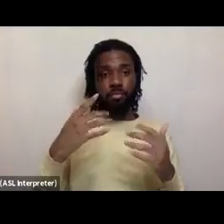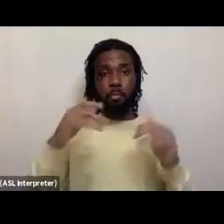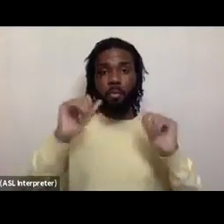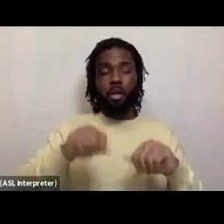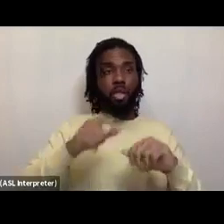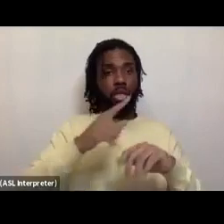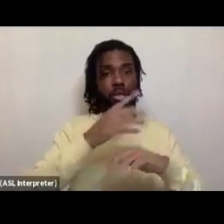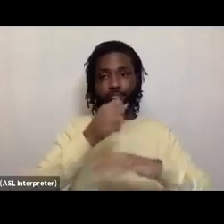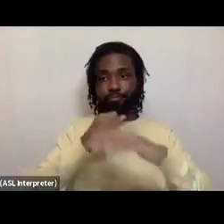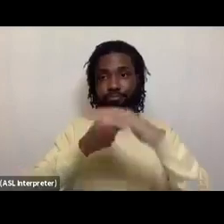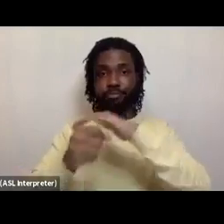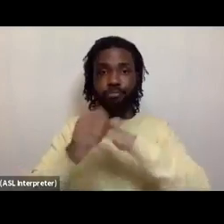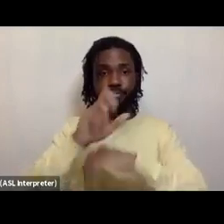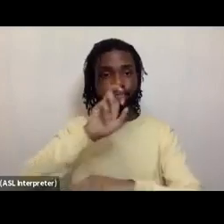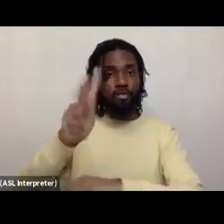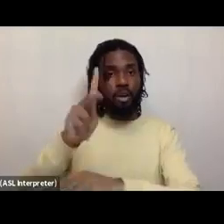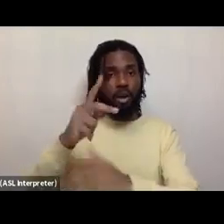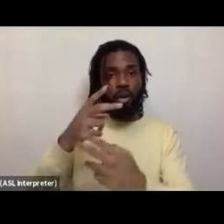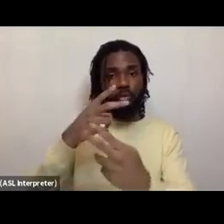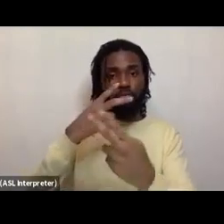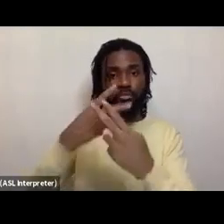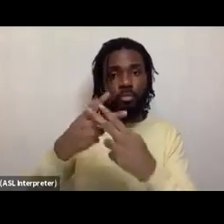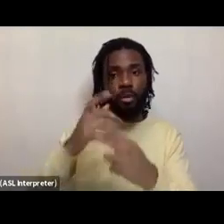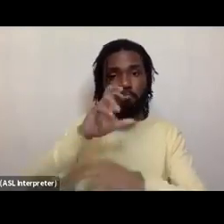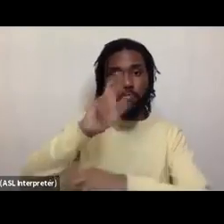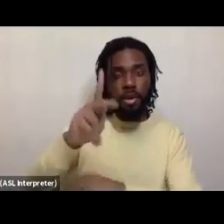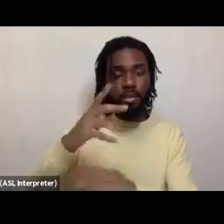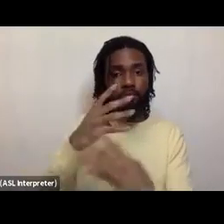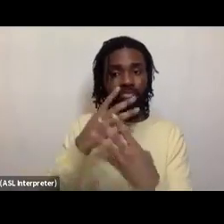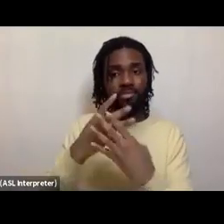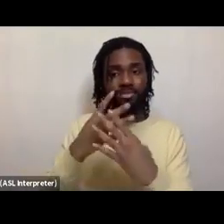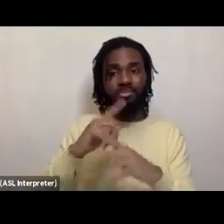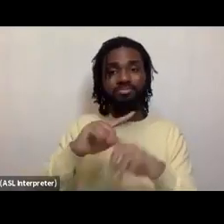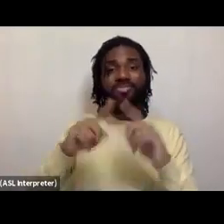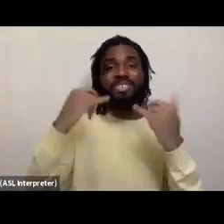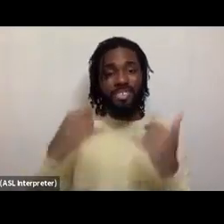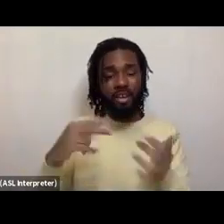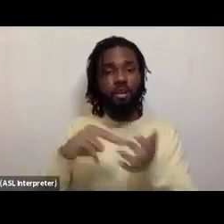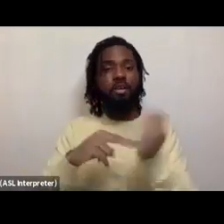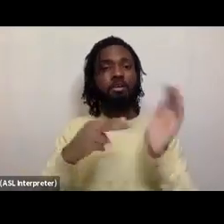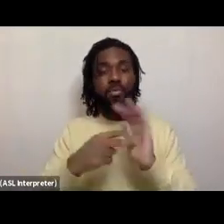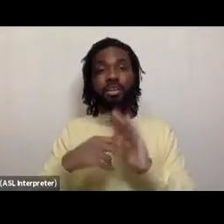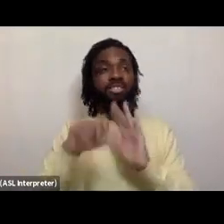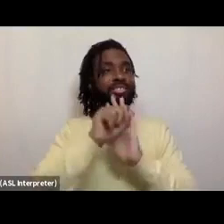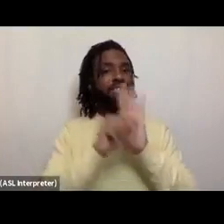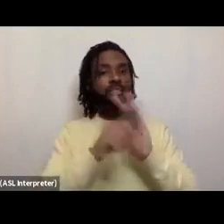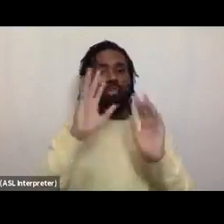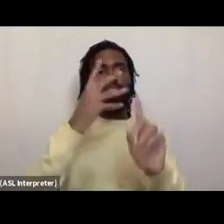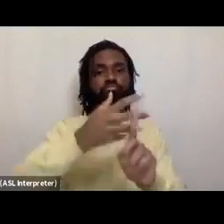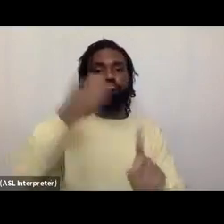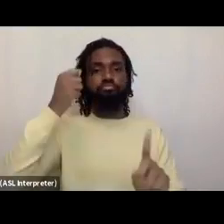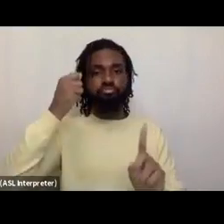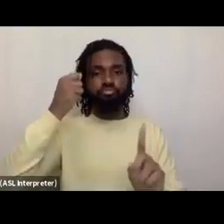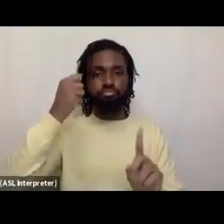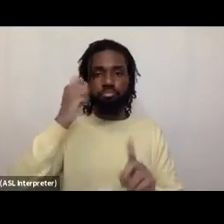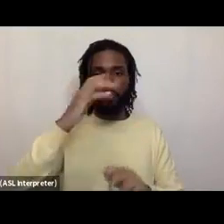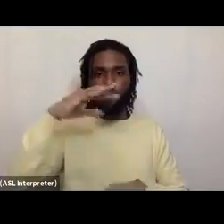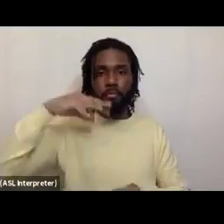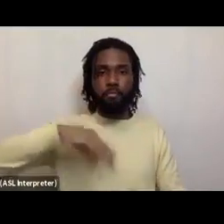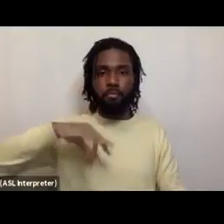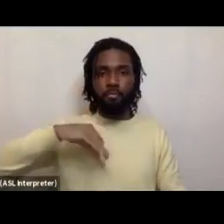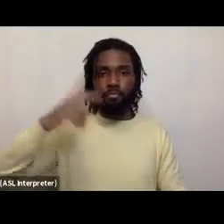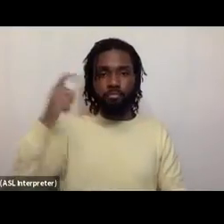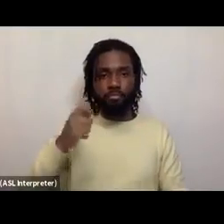and a prison again, but it also means that the state stops their access to benefits. So they are not only